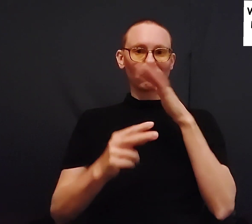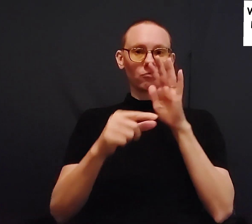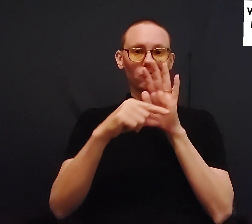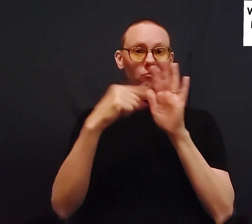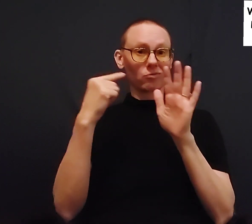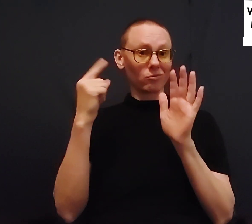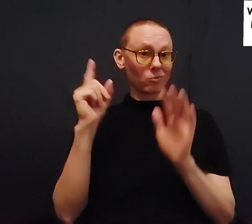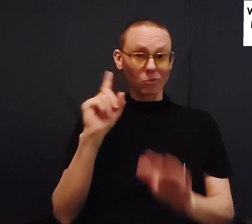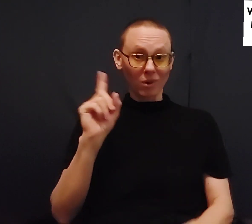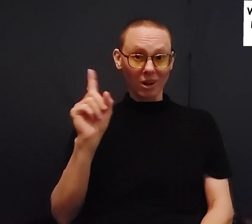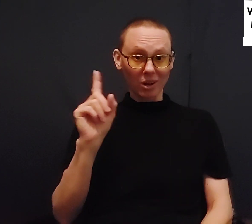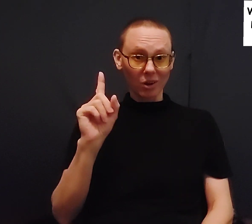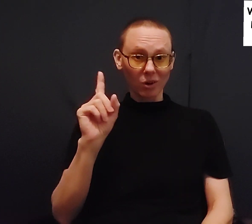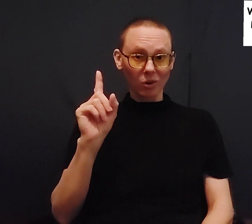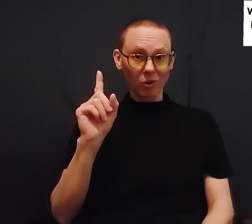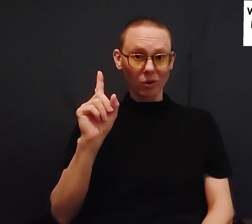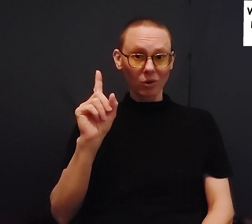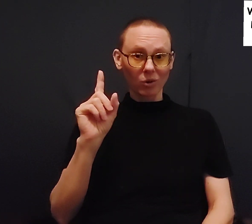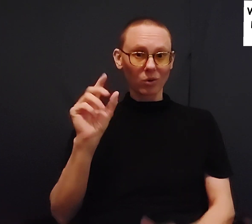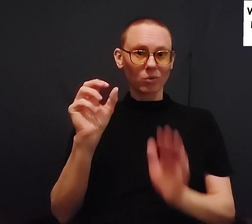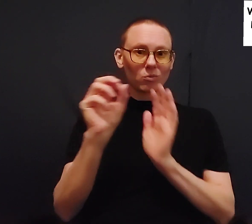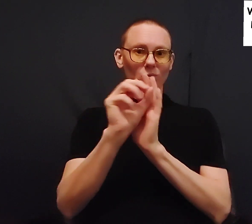another prophecy? In the Old Testament.